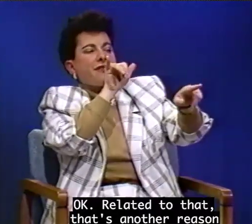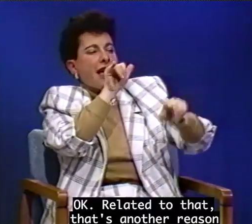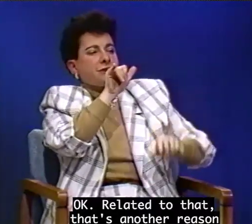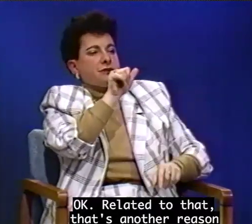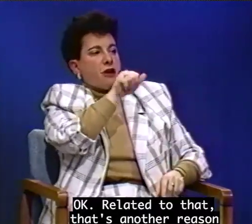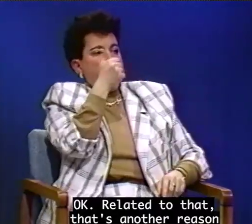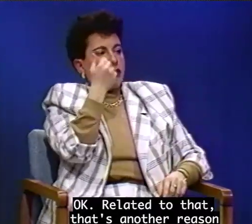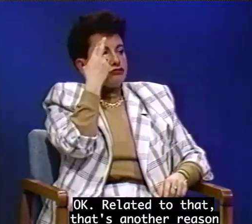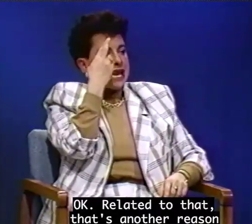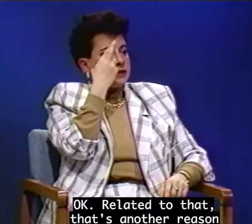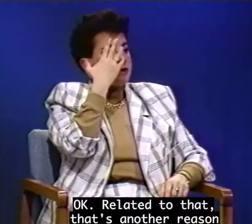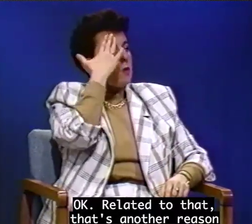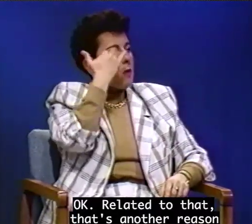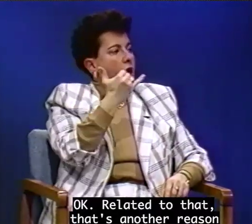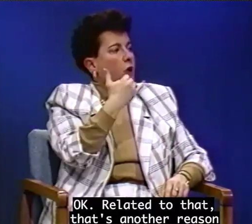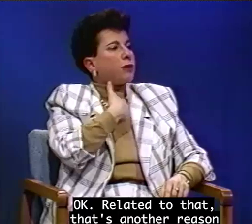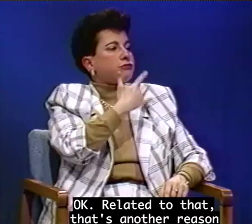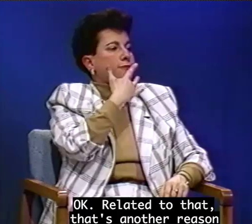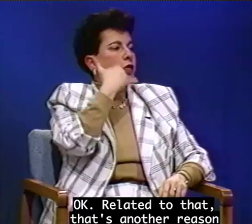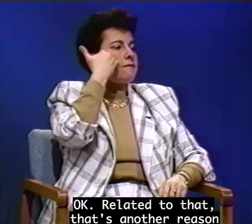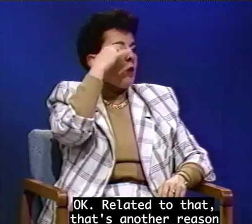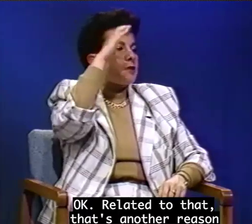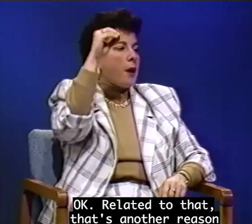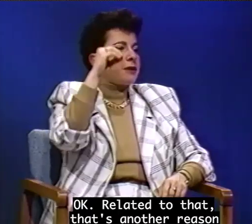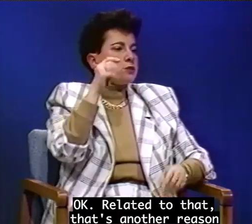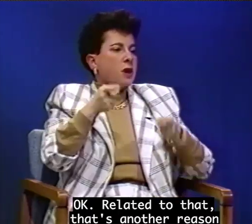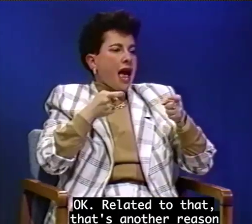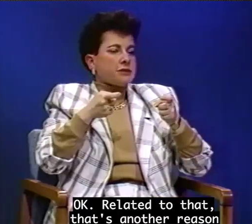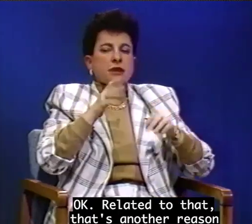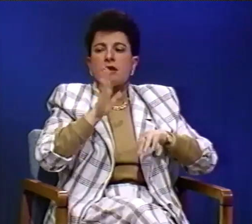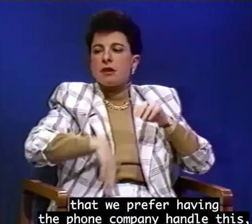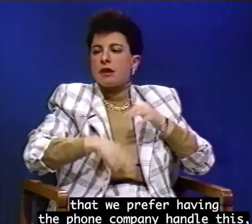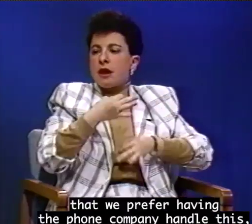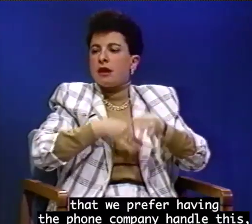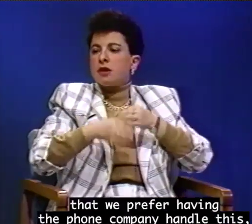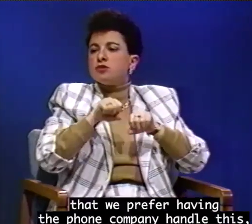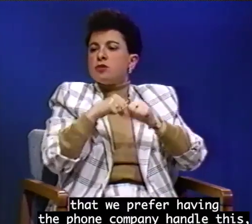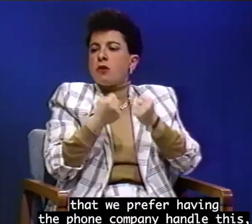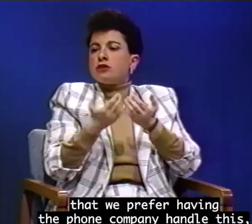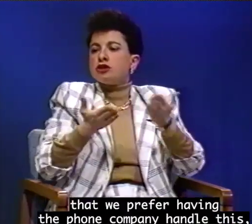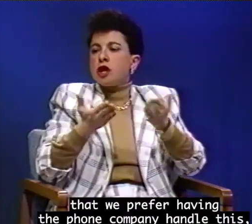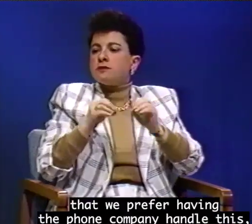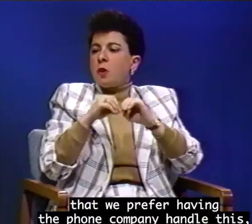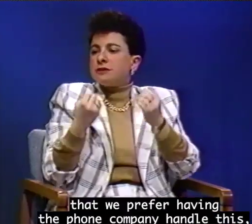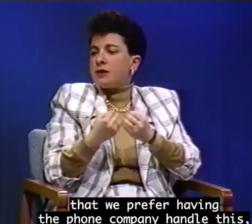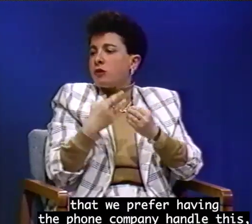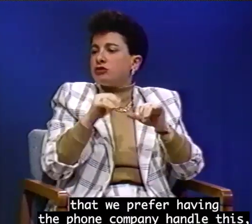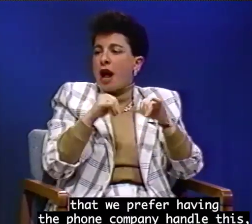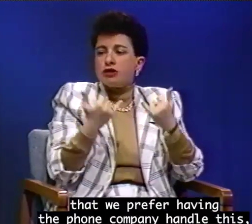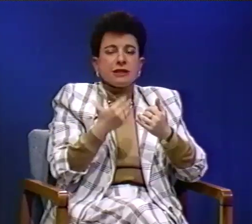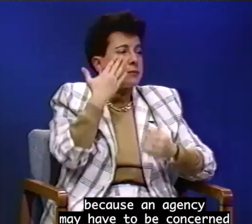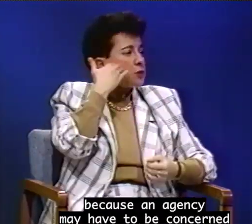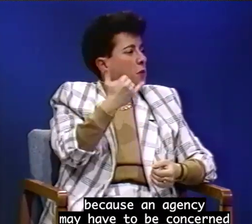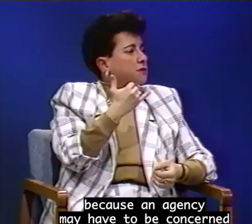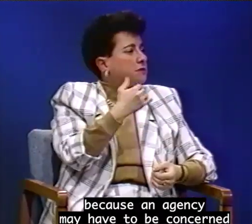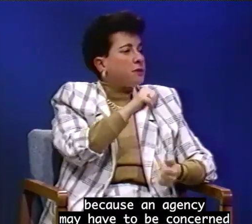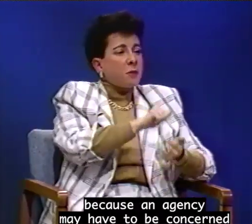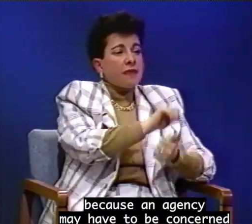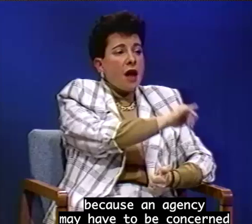Okay, related to that, that's another reason that we prefer having the phone company handle this, because an